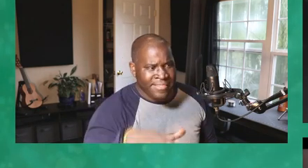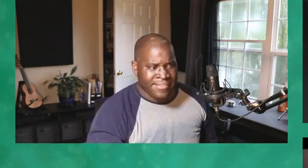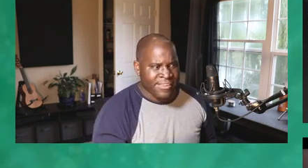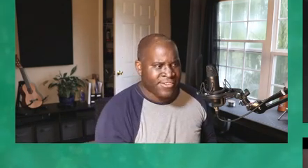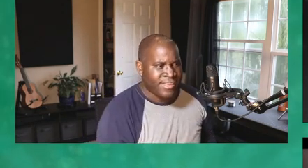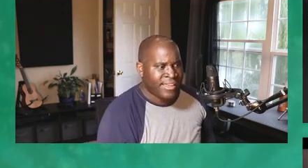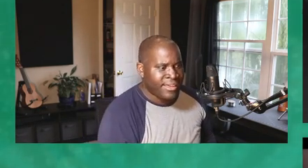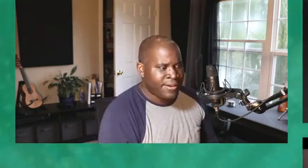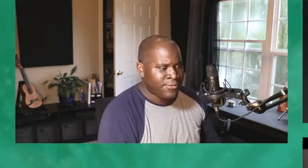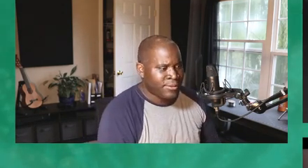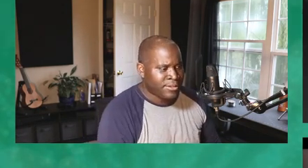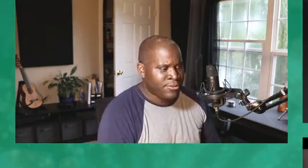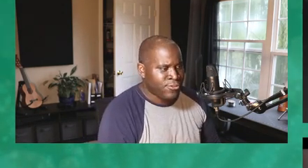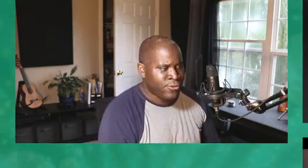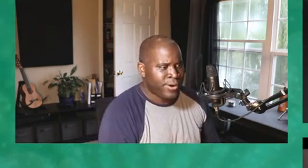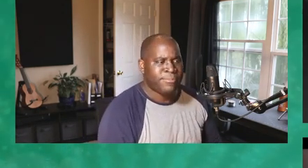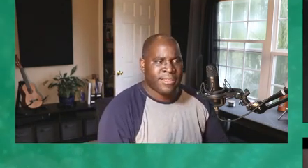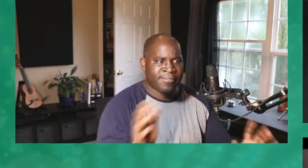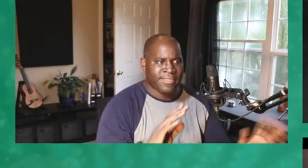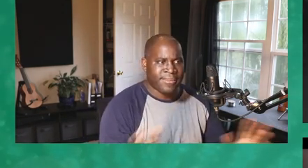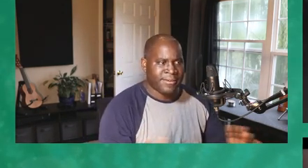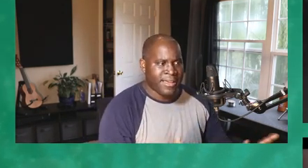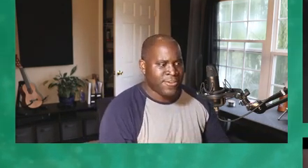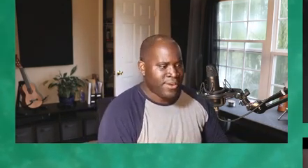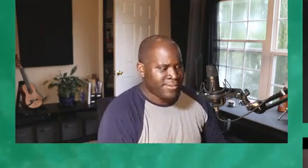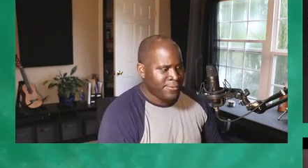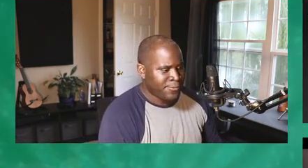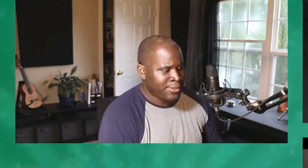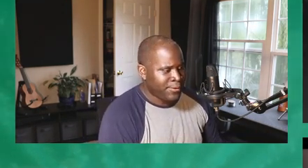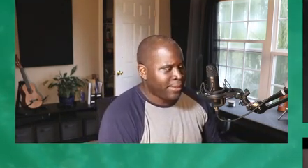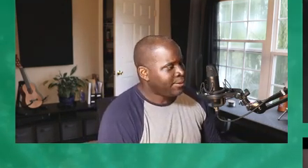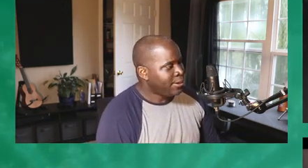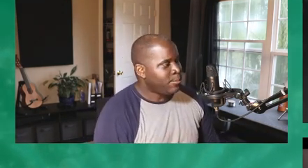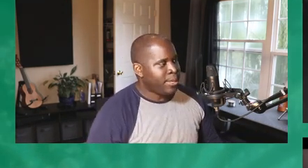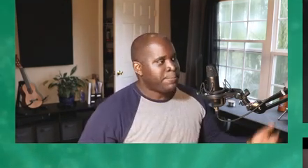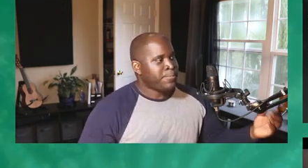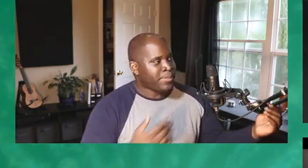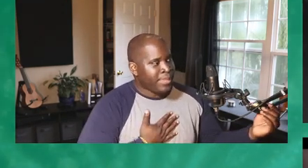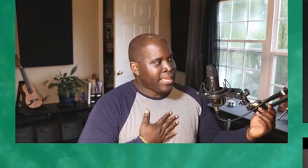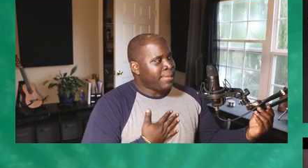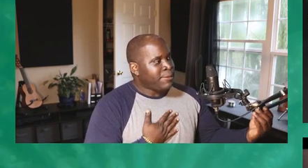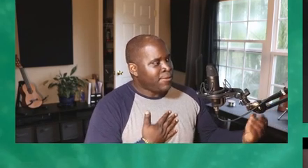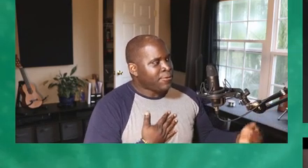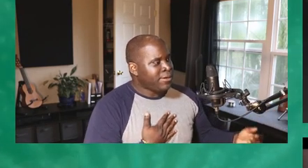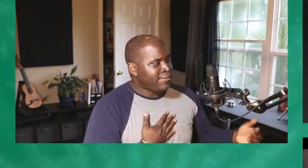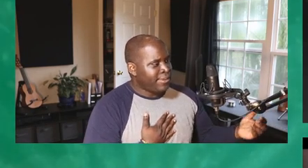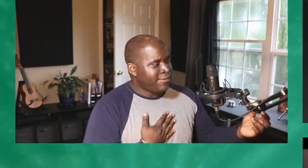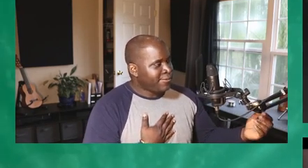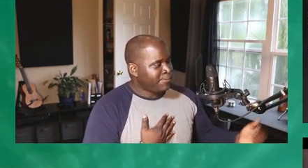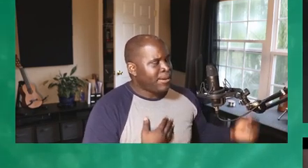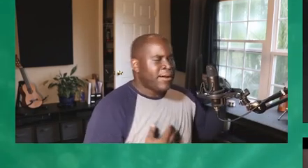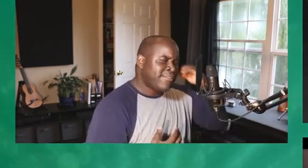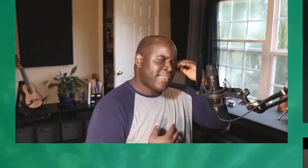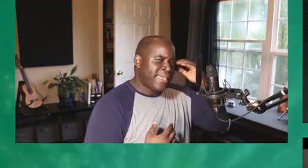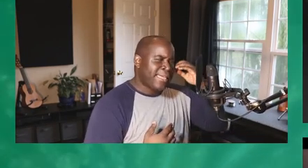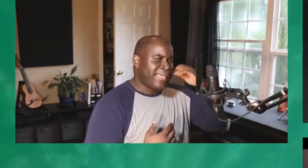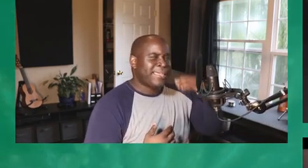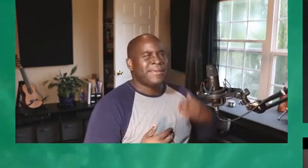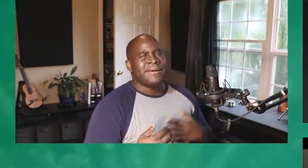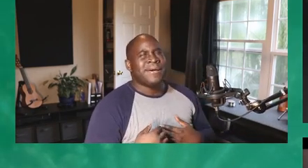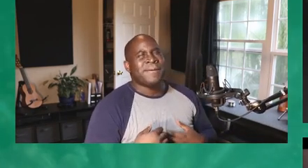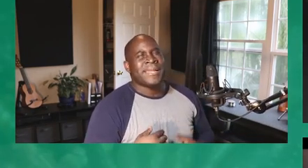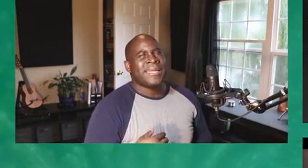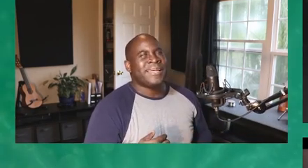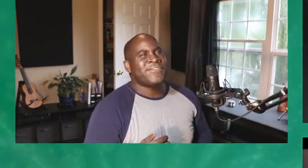And I think the scene just got cut off too, a little bit too short, plus the contrast wasn't really great. But again, if I were gonna sign this, I'd say